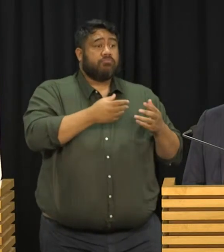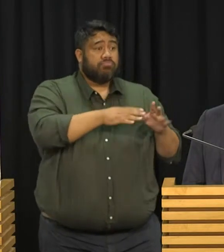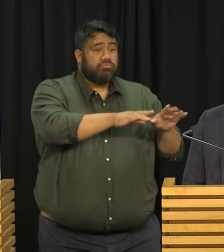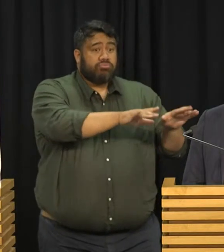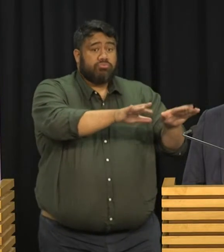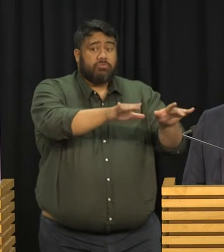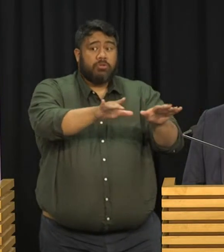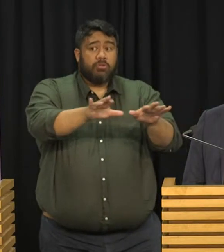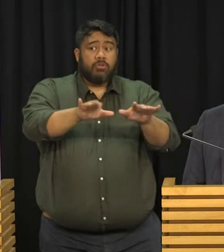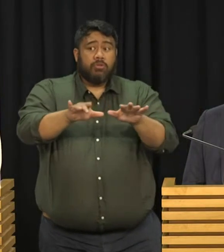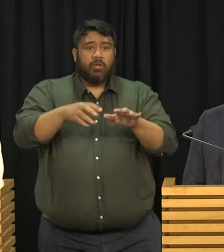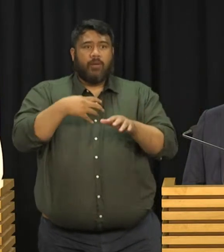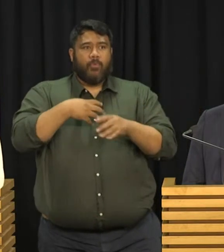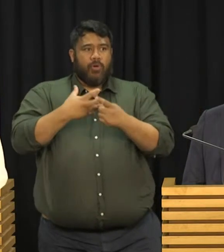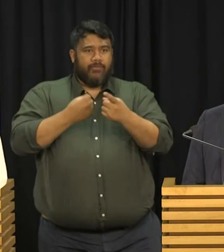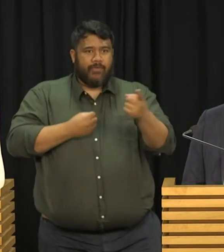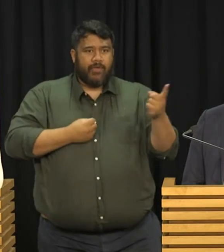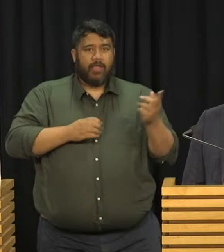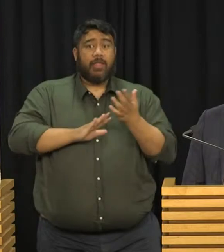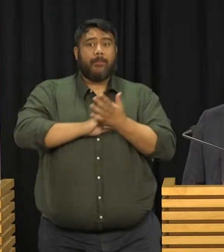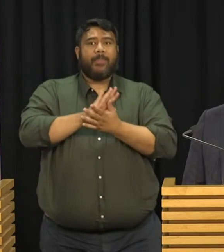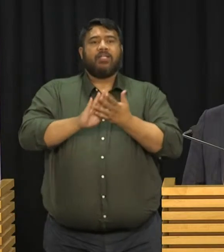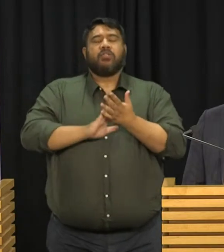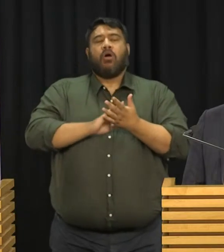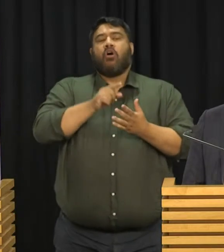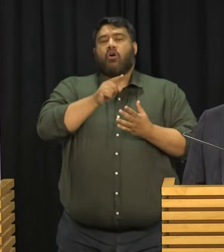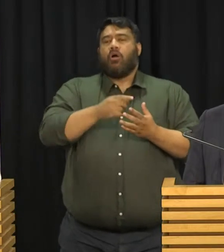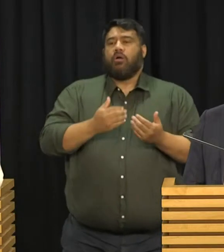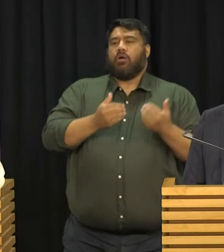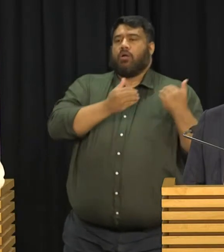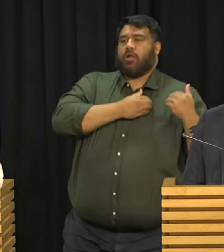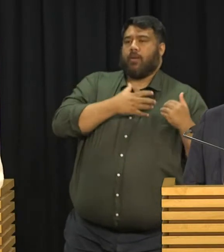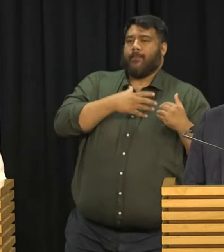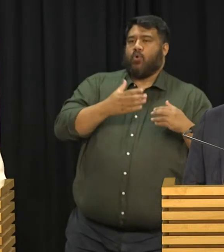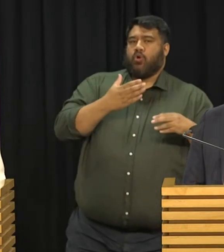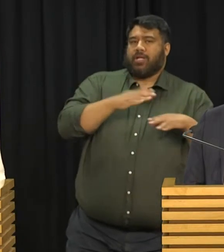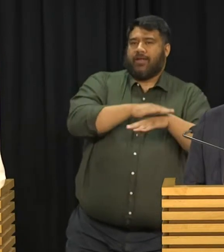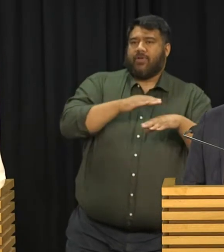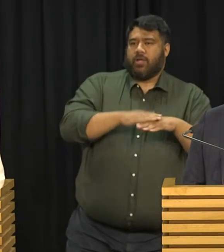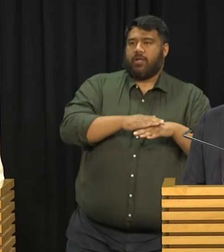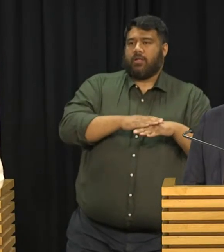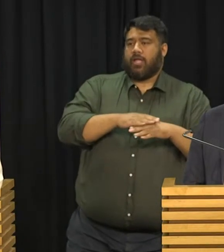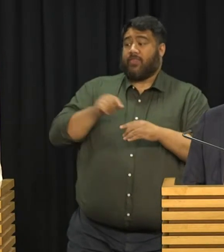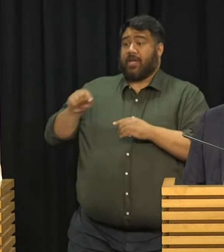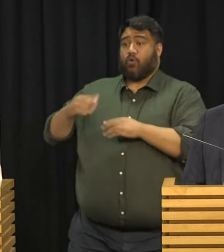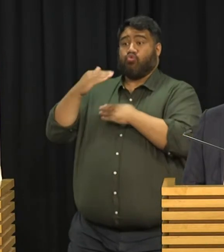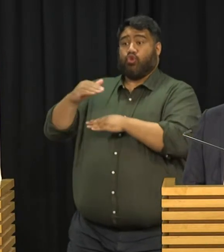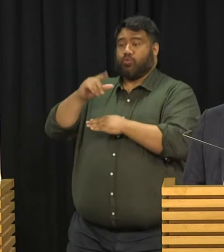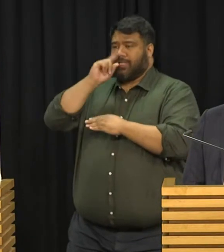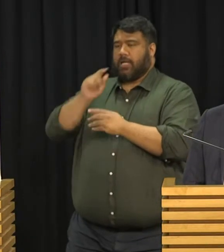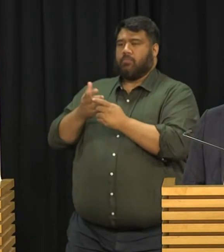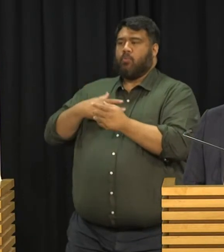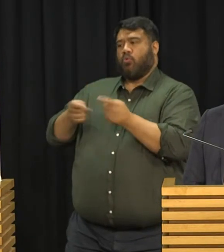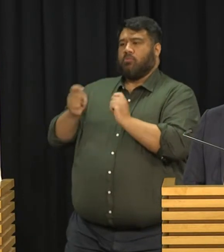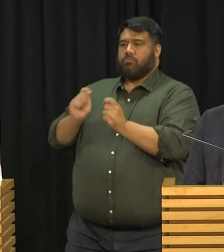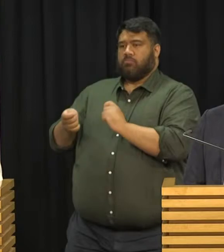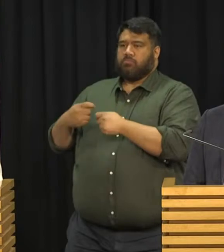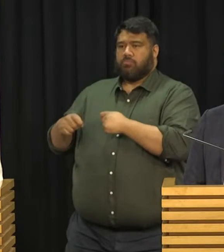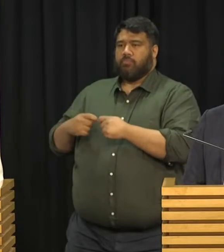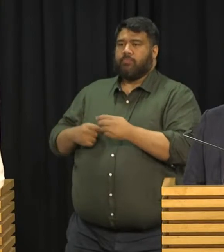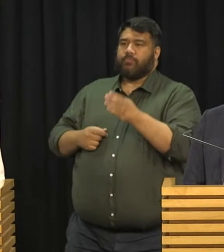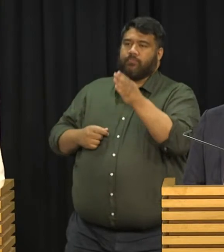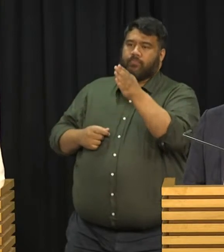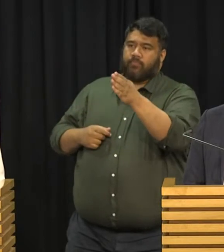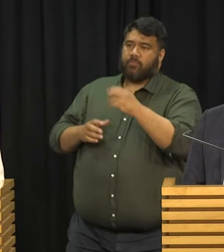vaccinated, then we will step into the vaccine doing that job for us rather than restrictions. To get used to sort of, a small number of